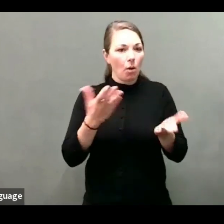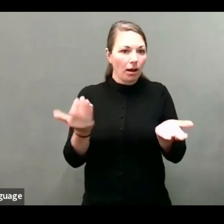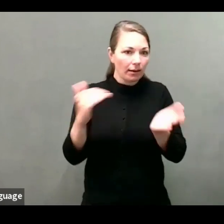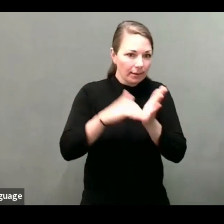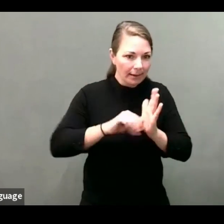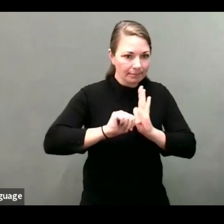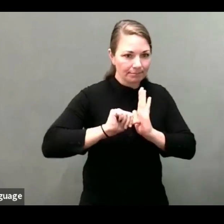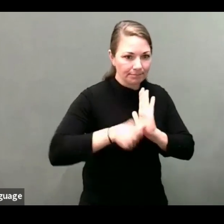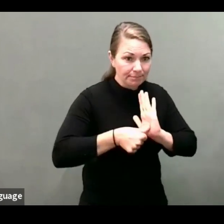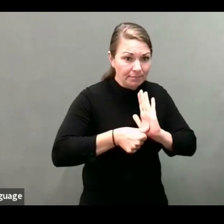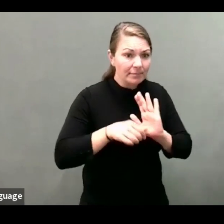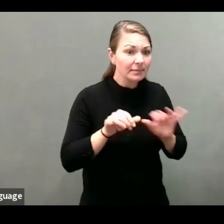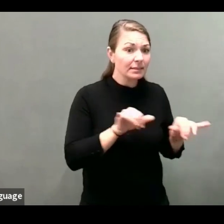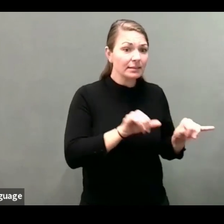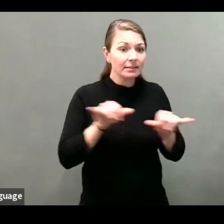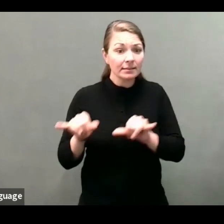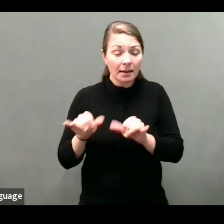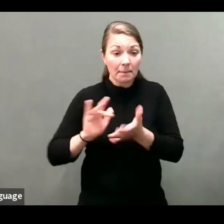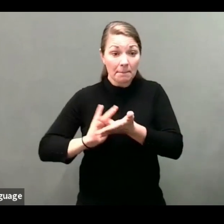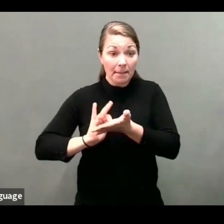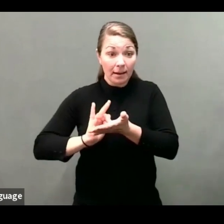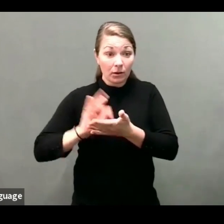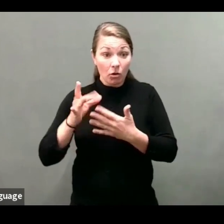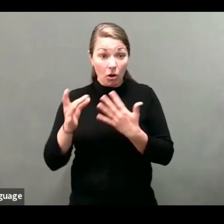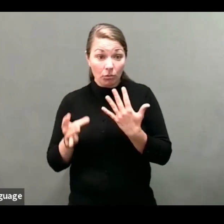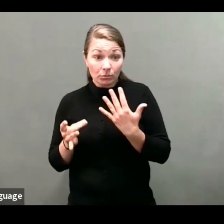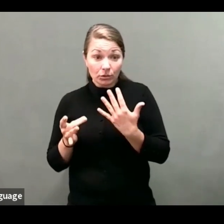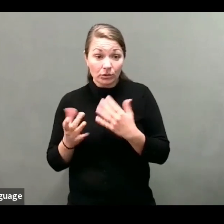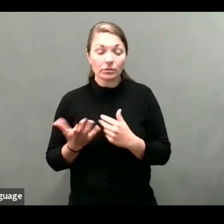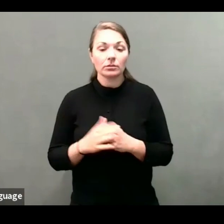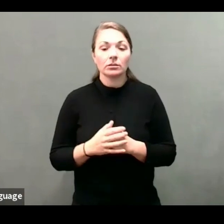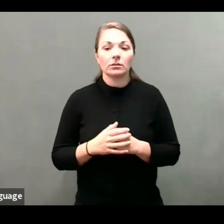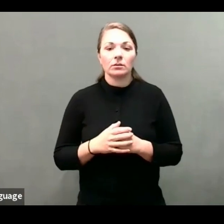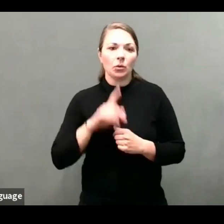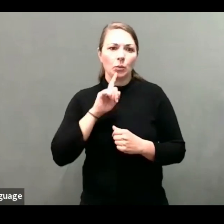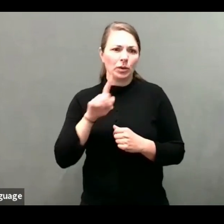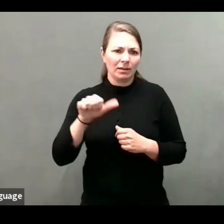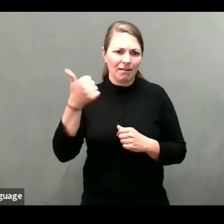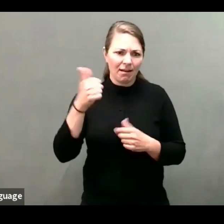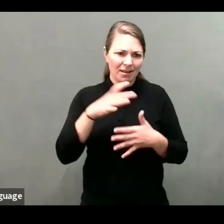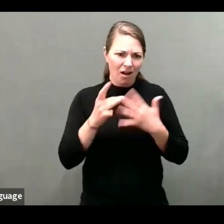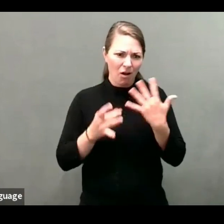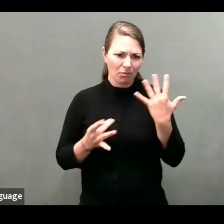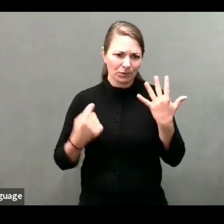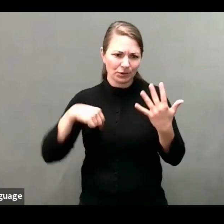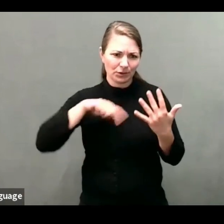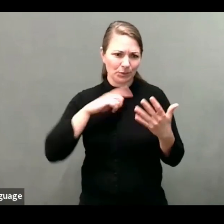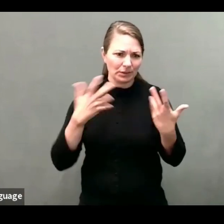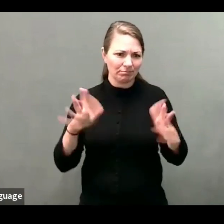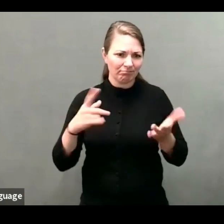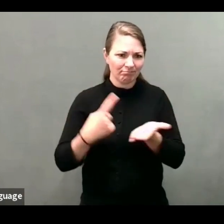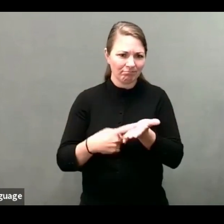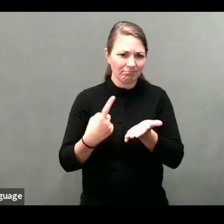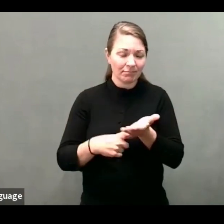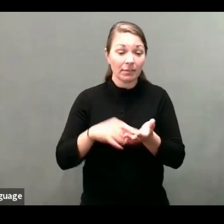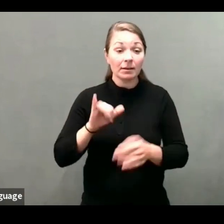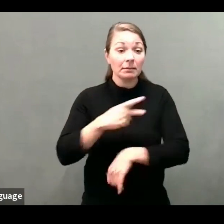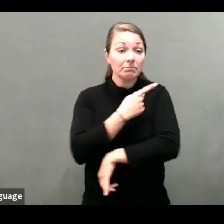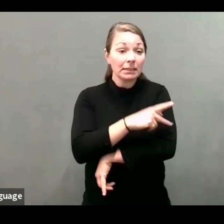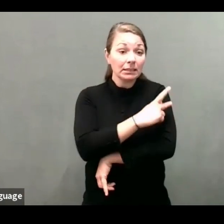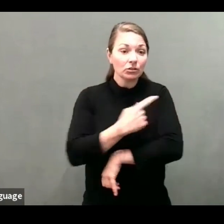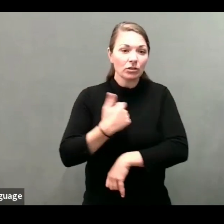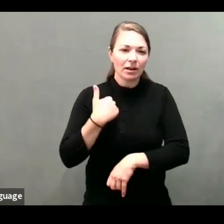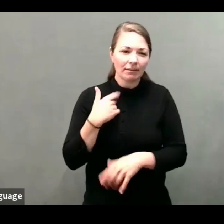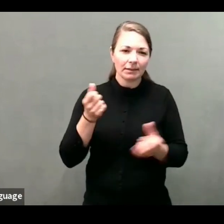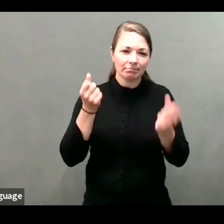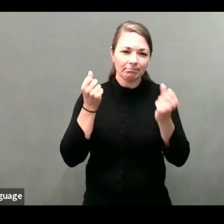that just like with the medical options, just like with really any of the options we've discussed, the patient has a